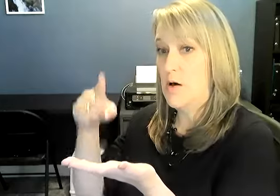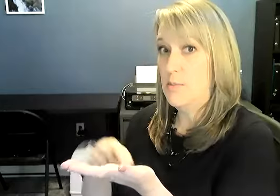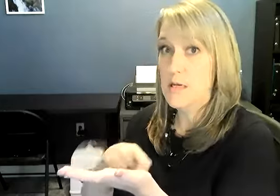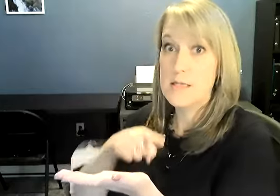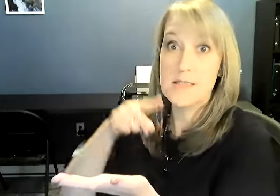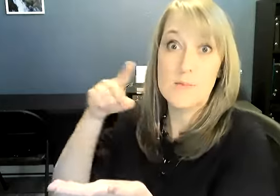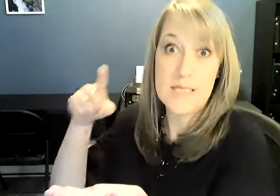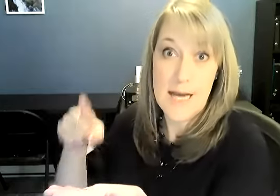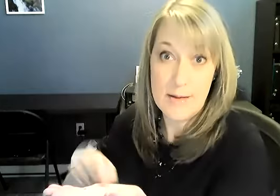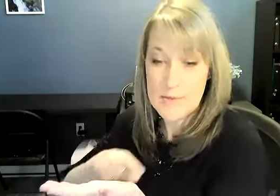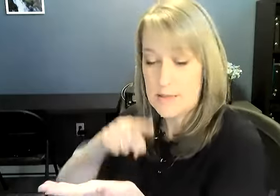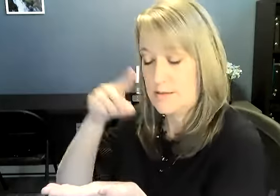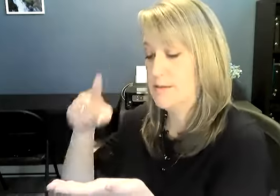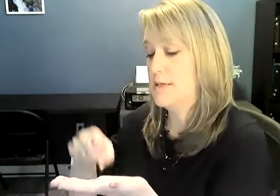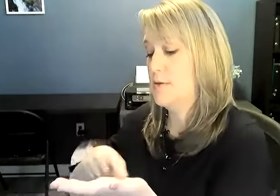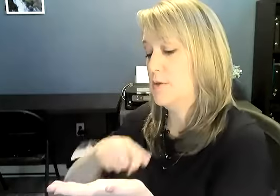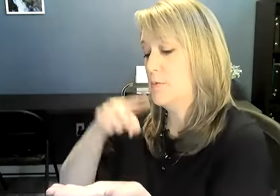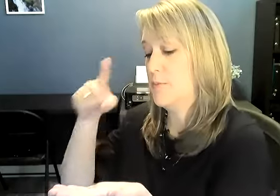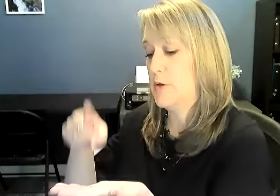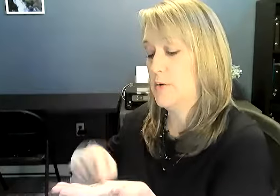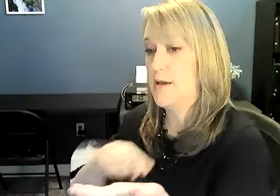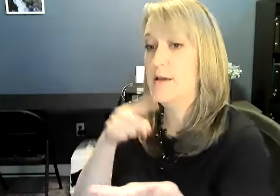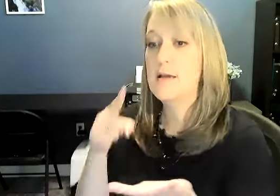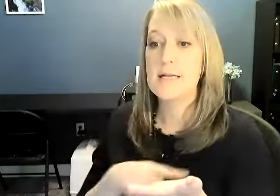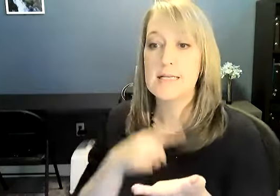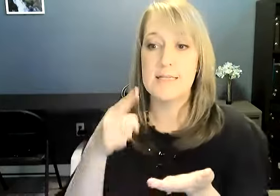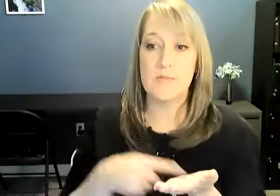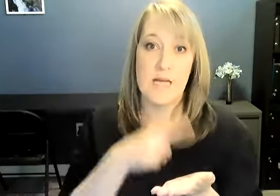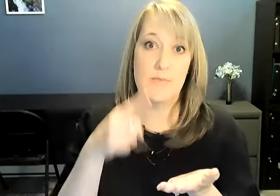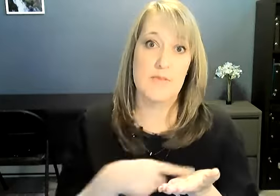palm sometimes. That's how you can remember it, okay? Sometimes.